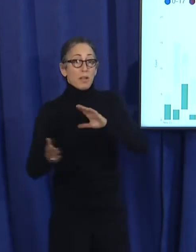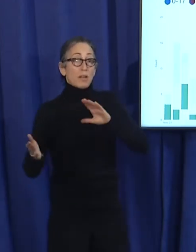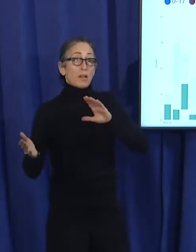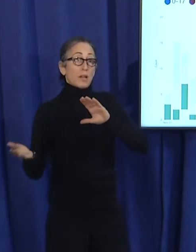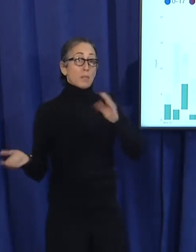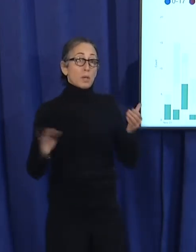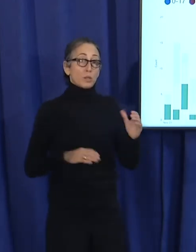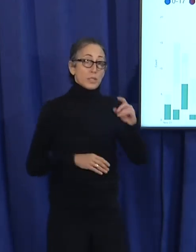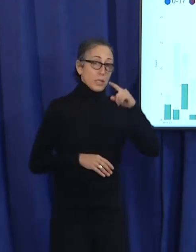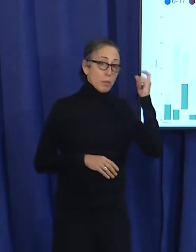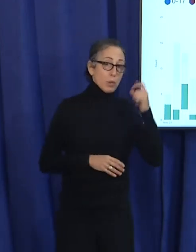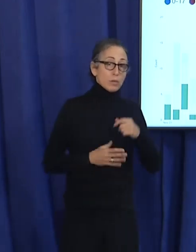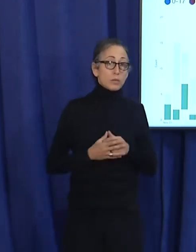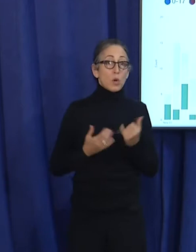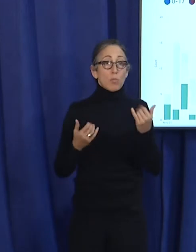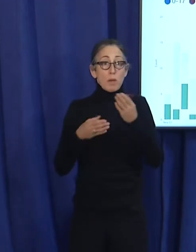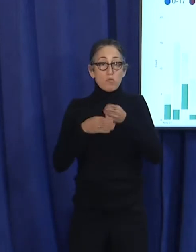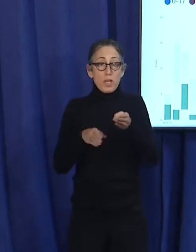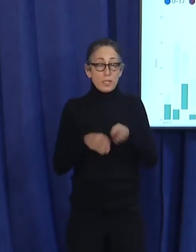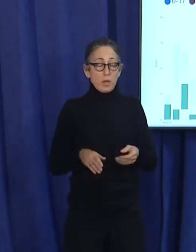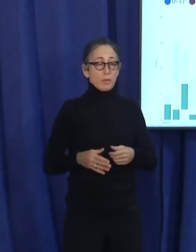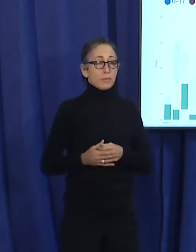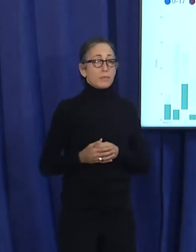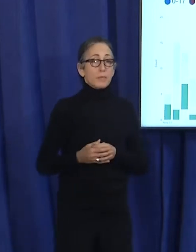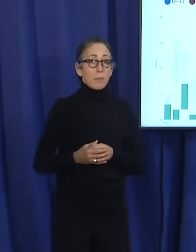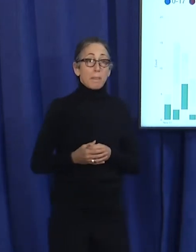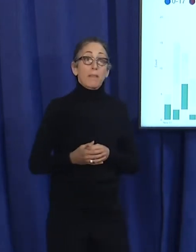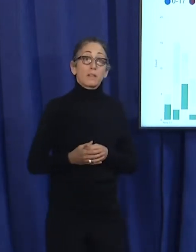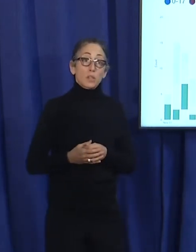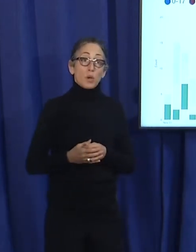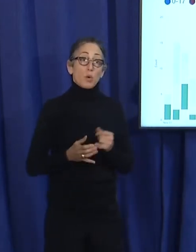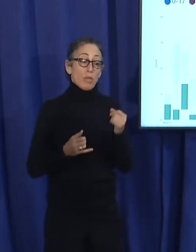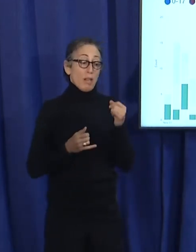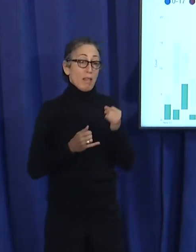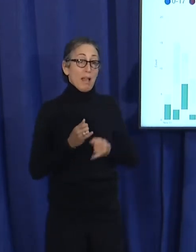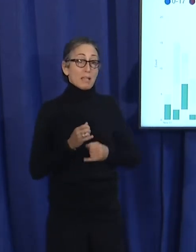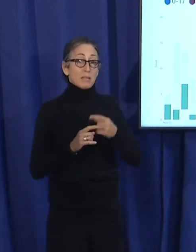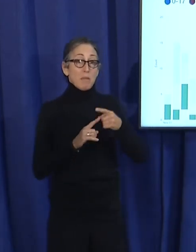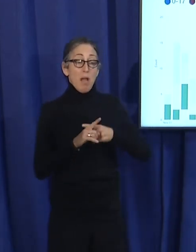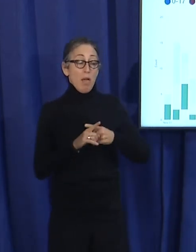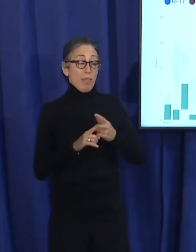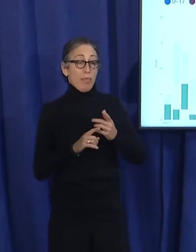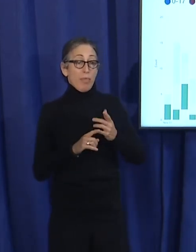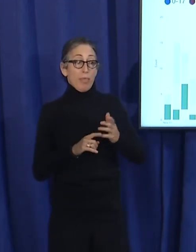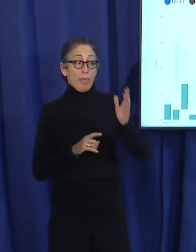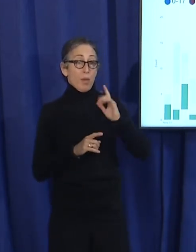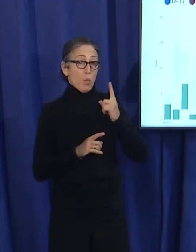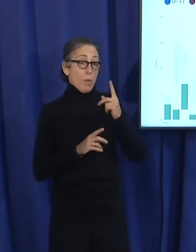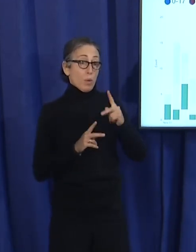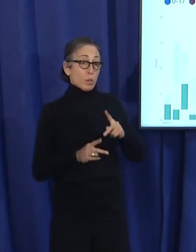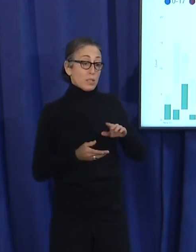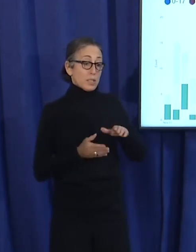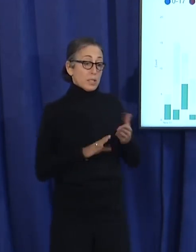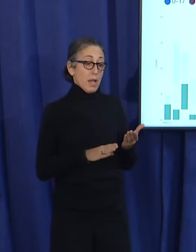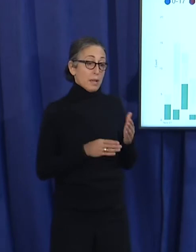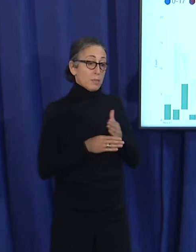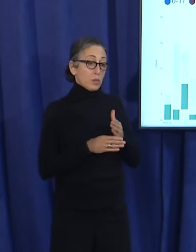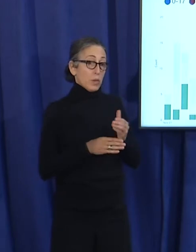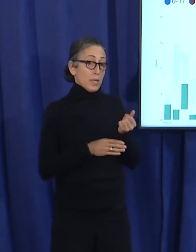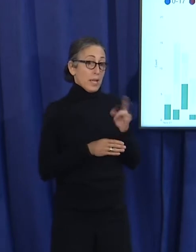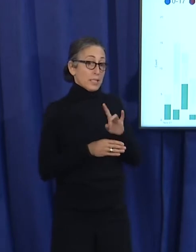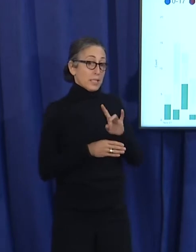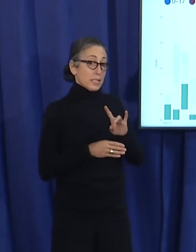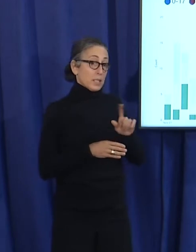age breakdown here. We had, just in the last month, 1 person die of COVID between the ages of 18